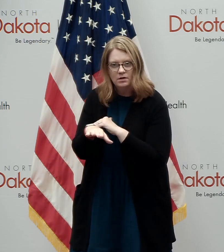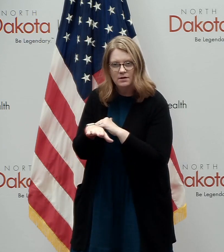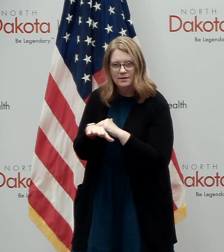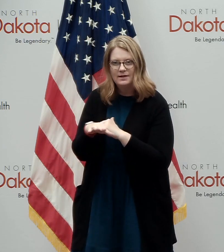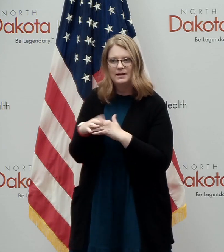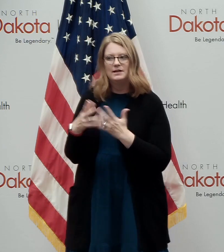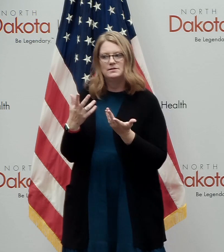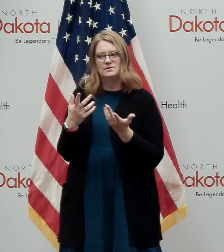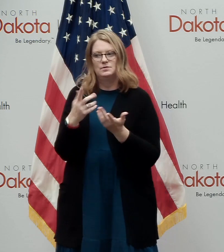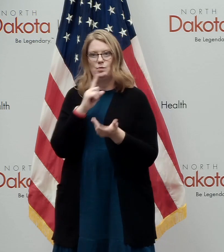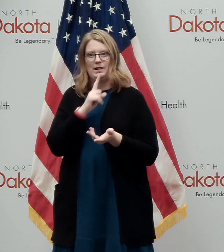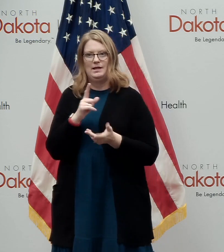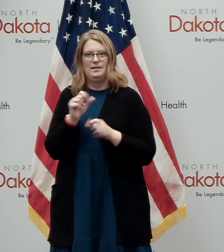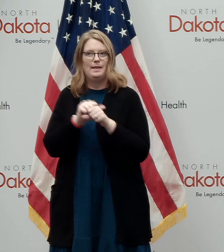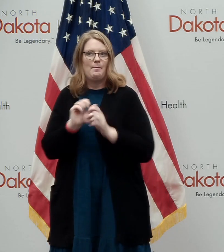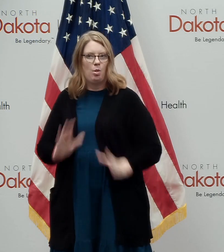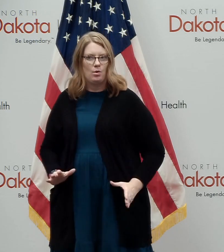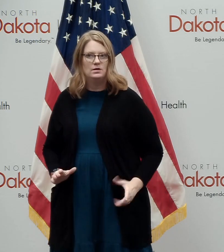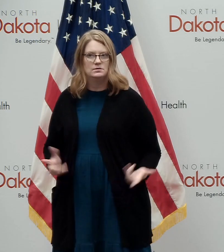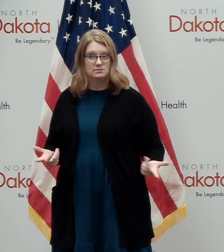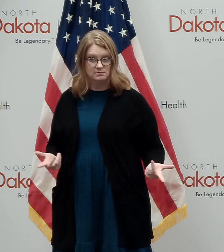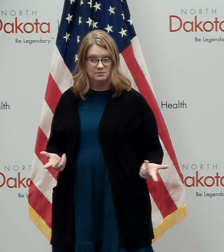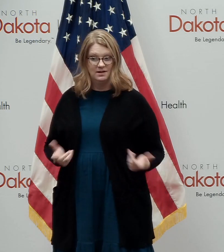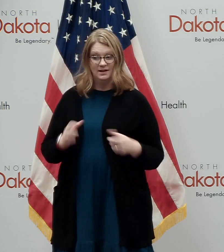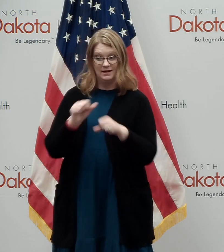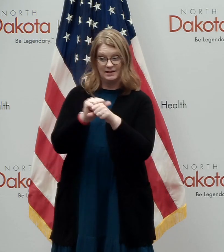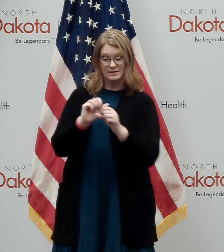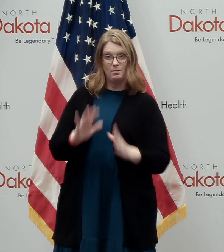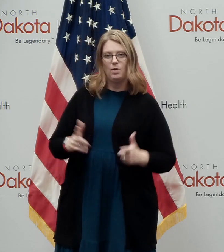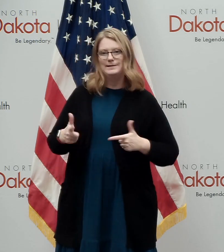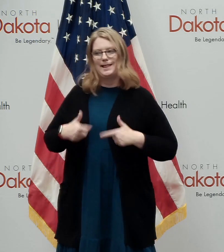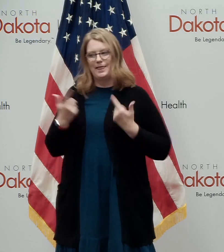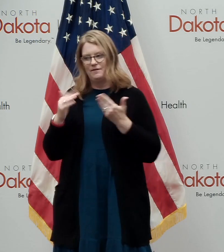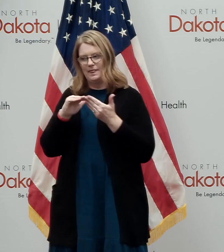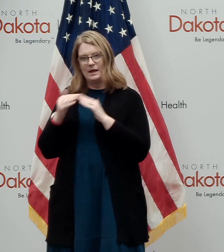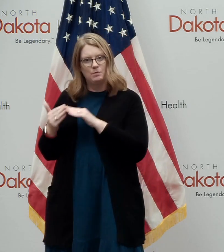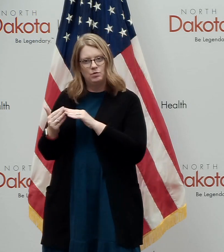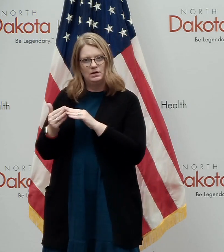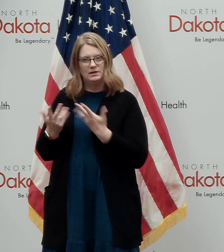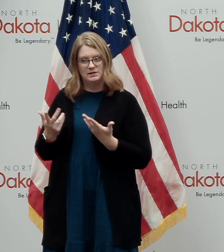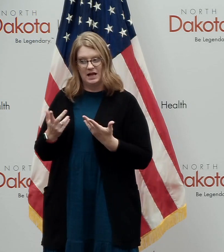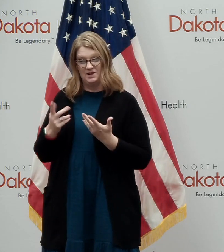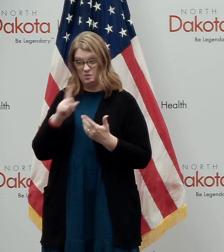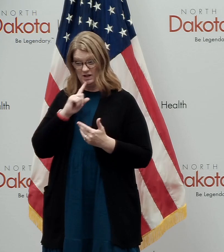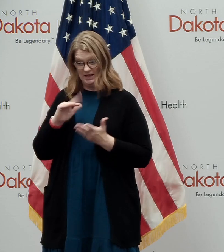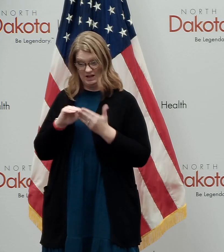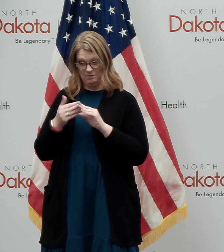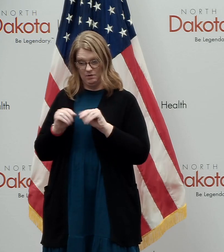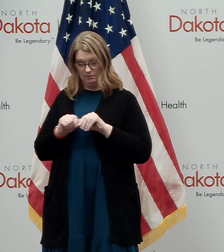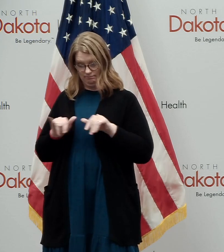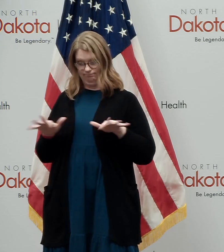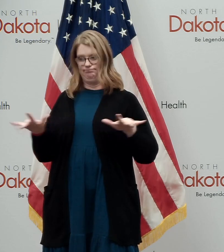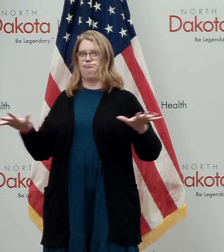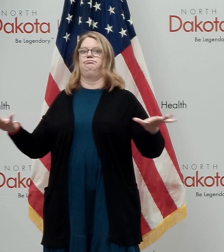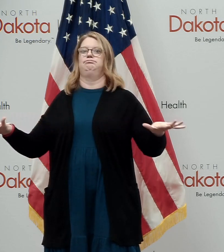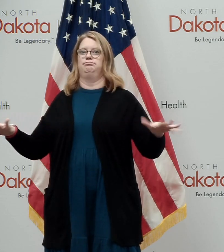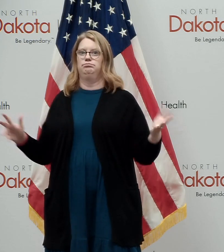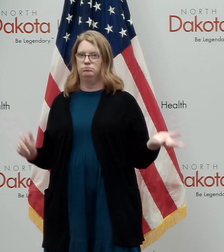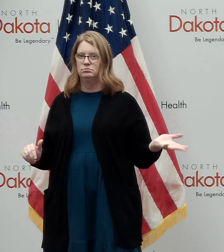communities they live in, and so that's again why it comes back to the communities. It's not just up to